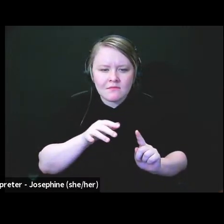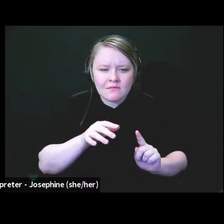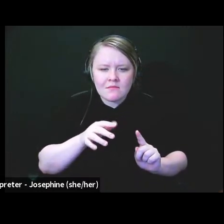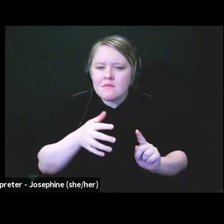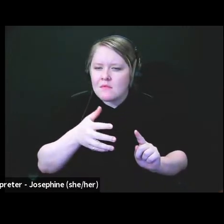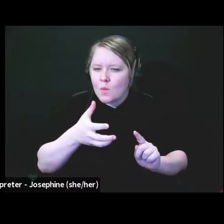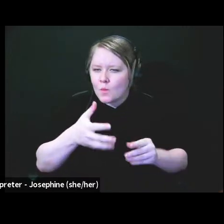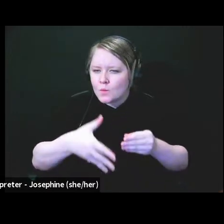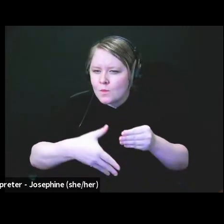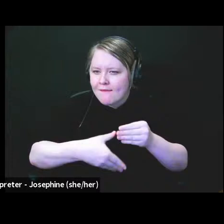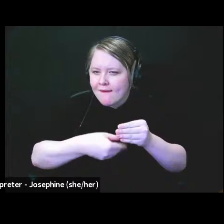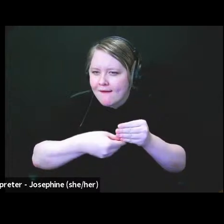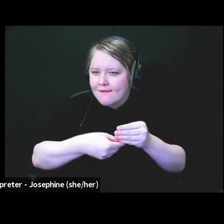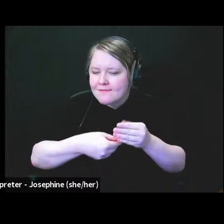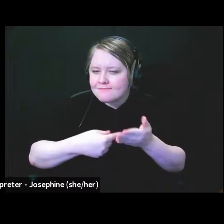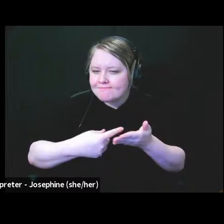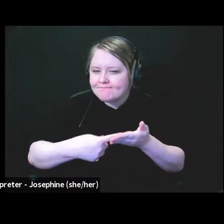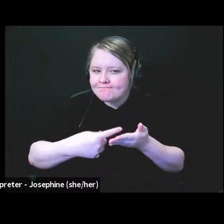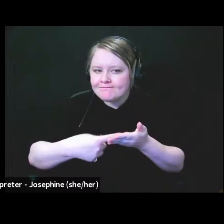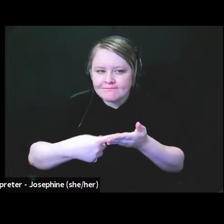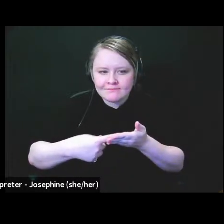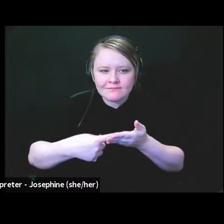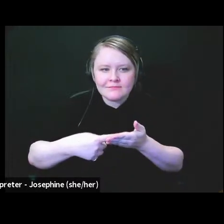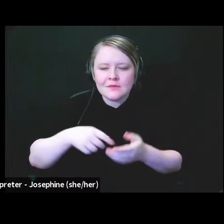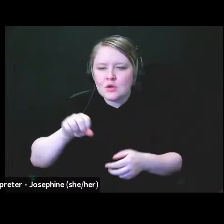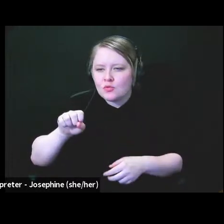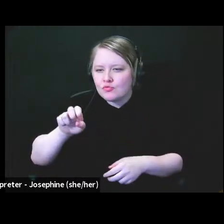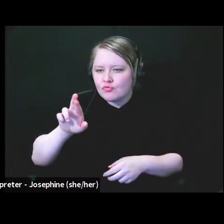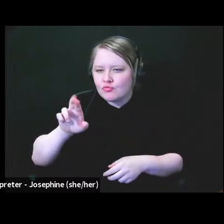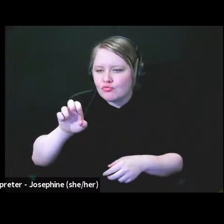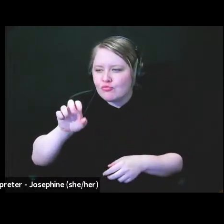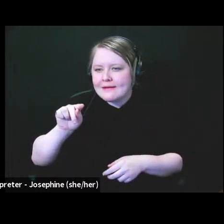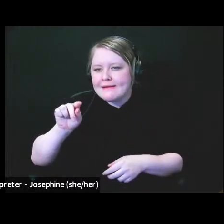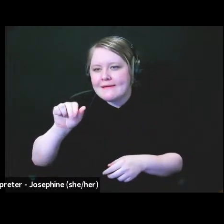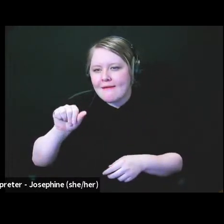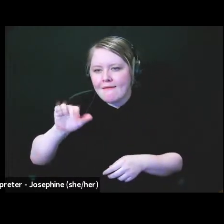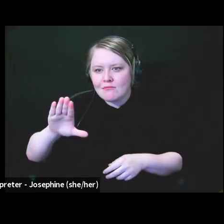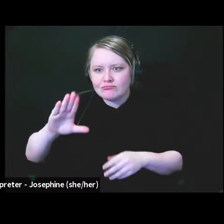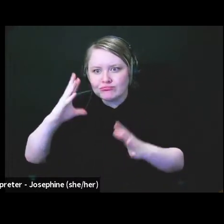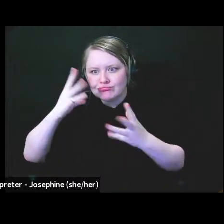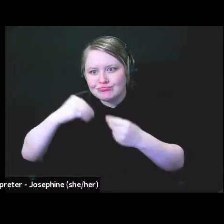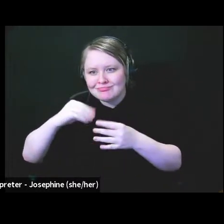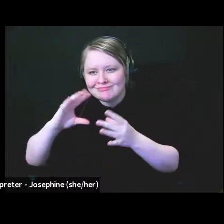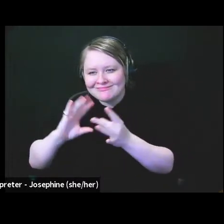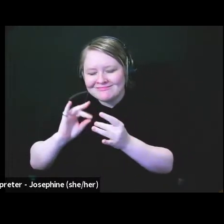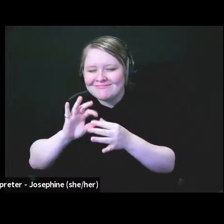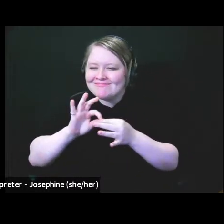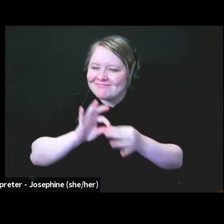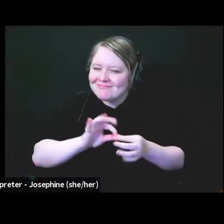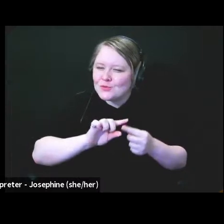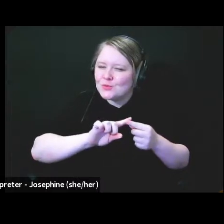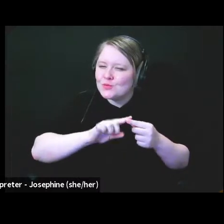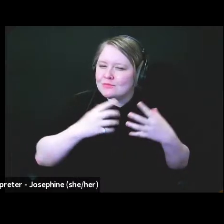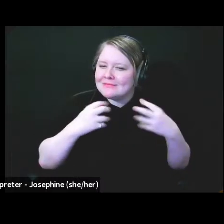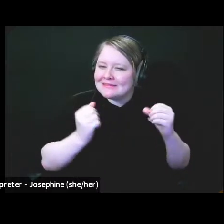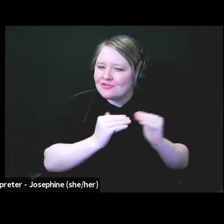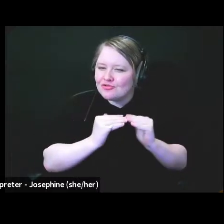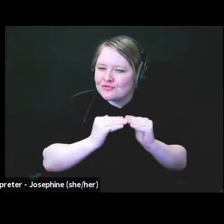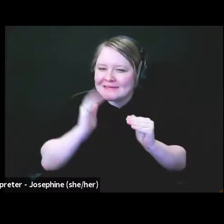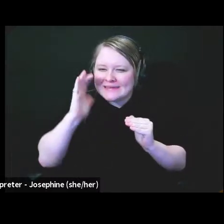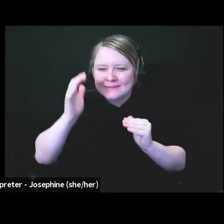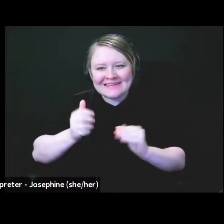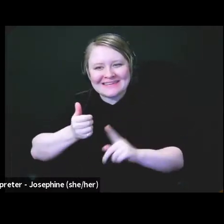just talk a little bit about Sarita's lovely comment here about the ways that healing justice has been co-opted by the self-care